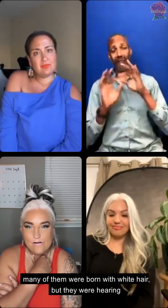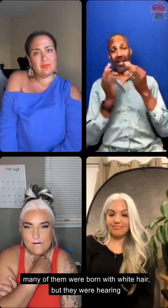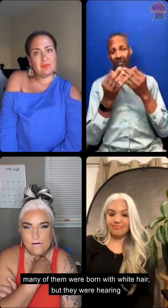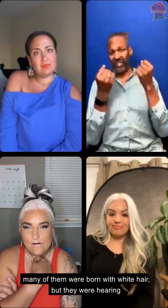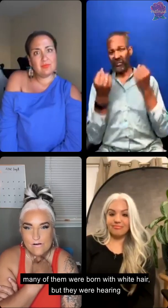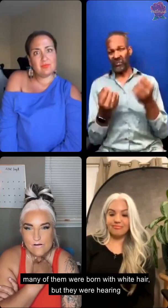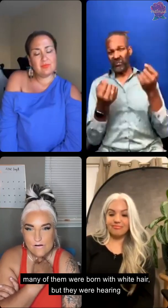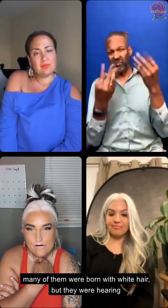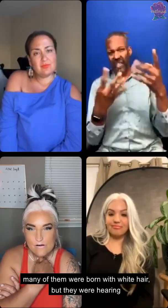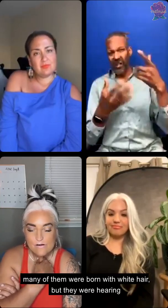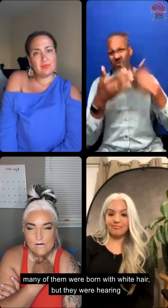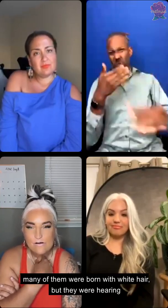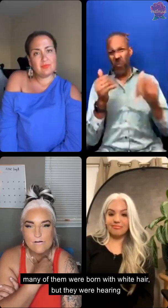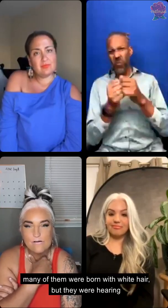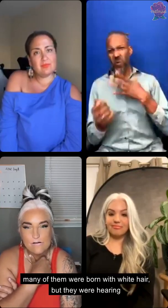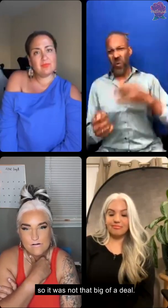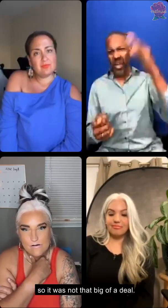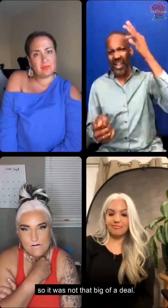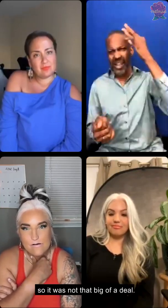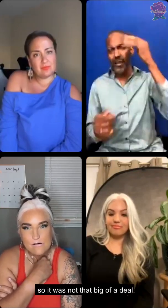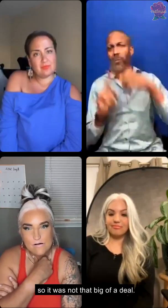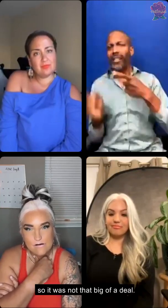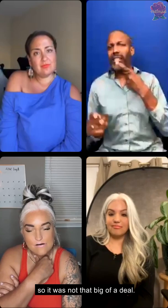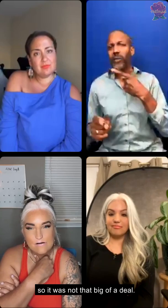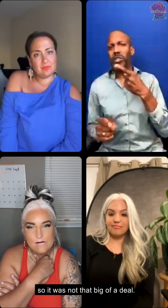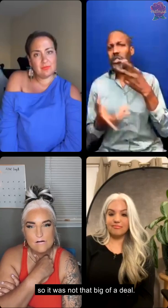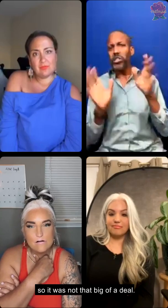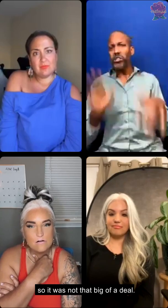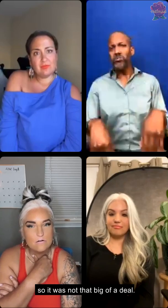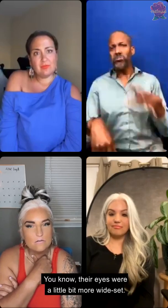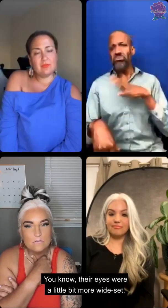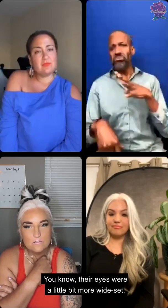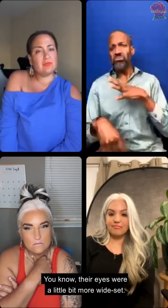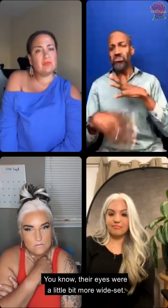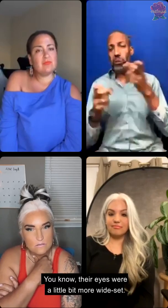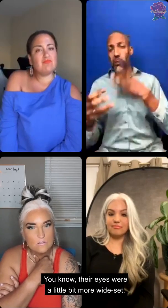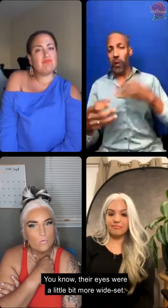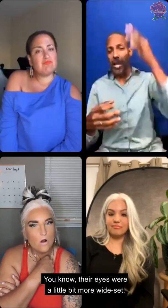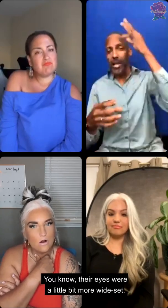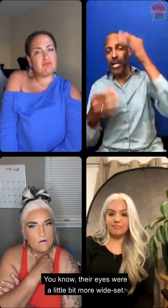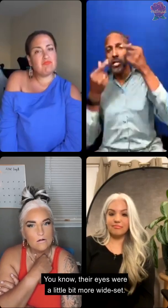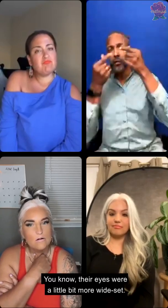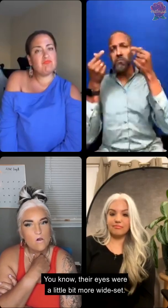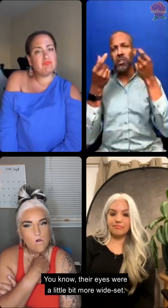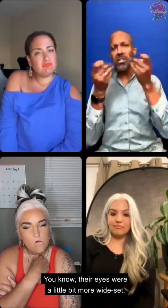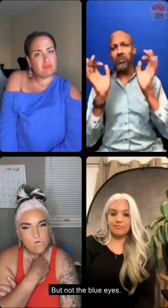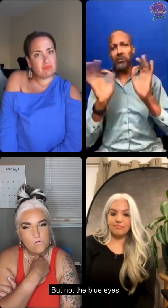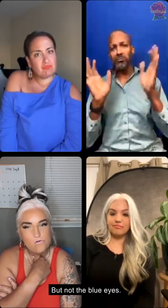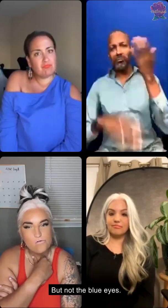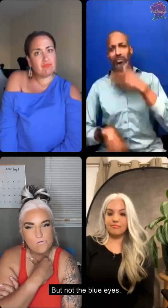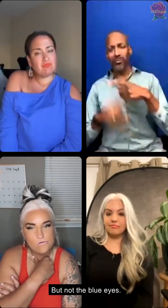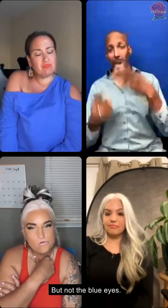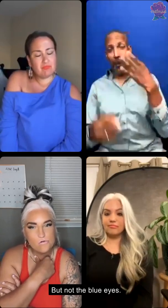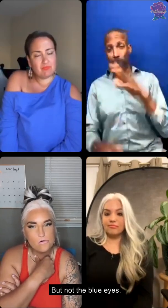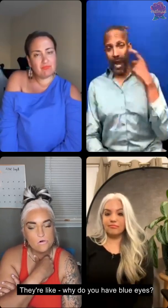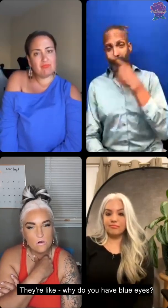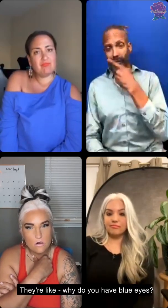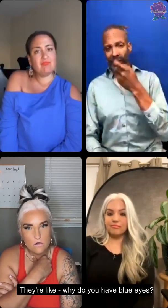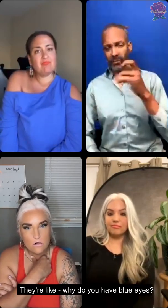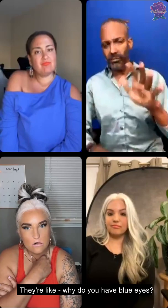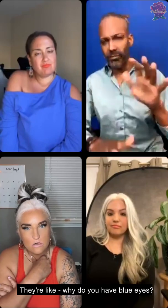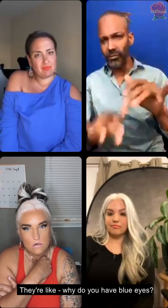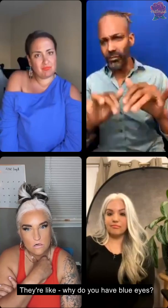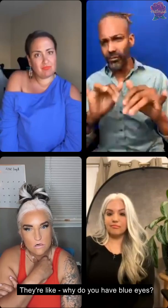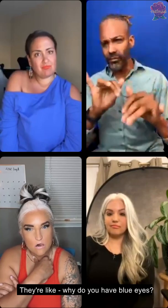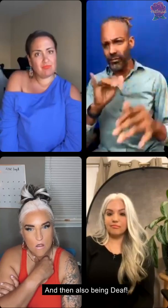My family, many of them were born with white hair, but they were hearing, so it was not that big of a deal. Their eyes were a little bit wide set, but not